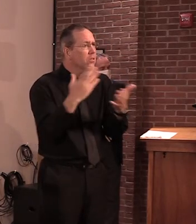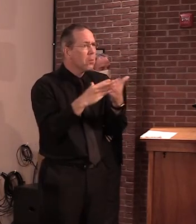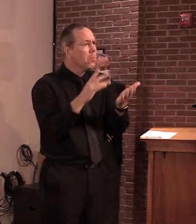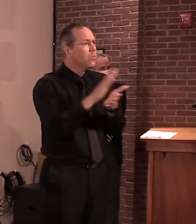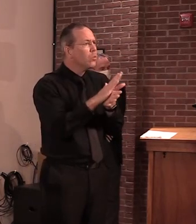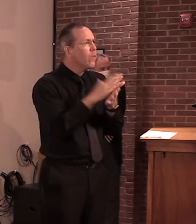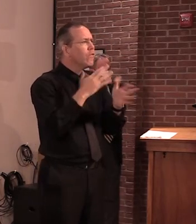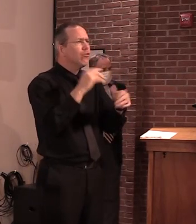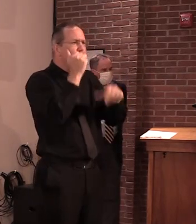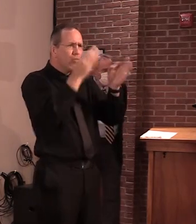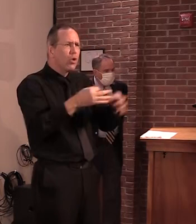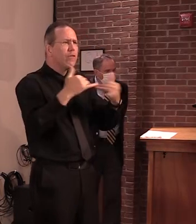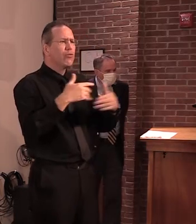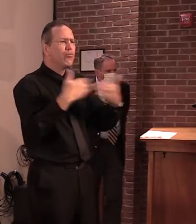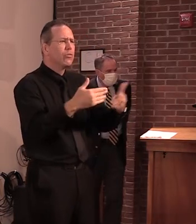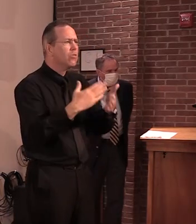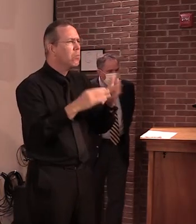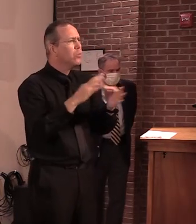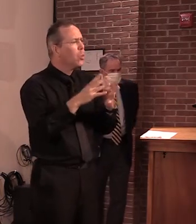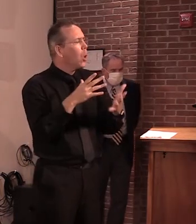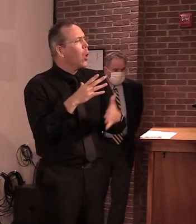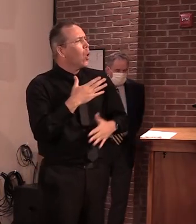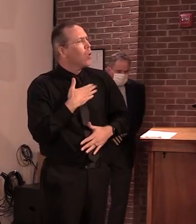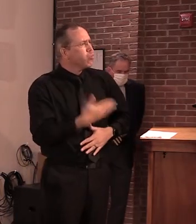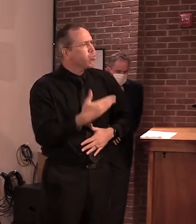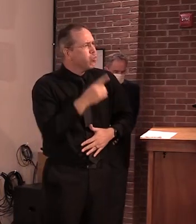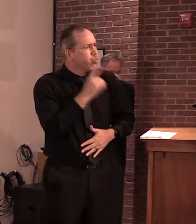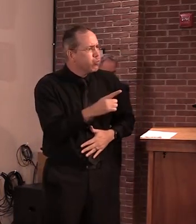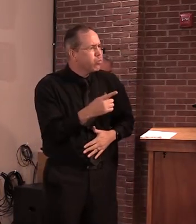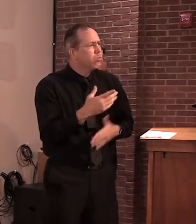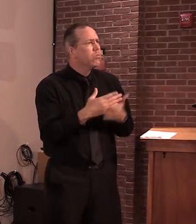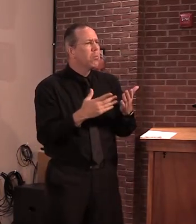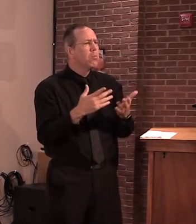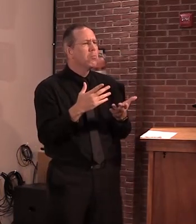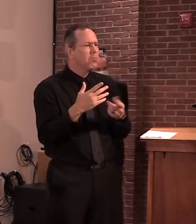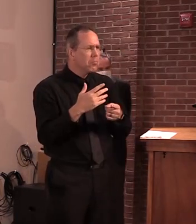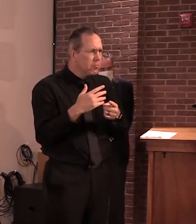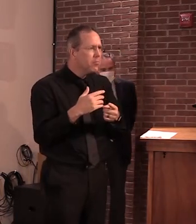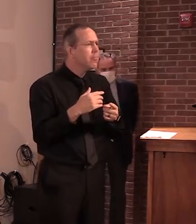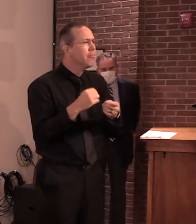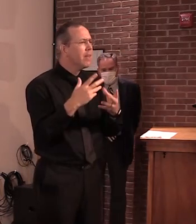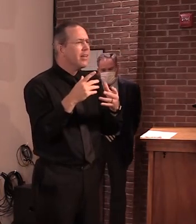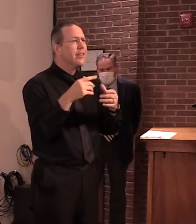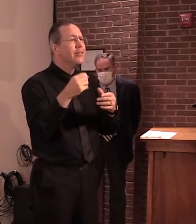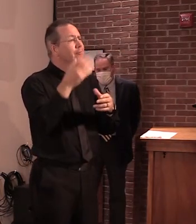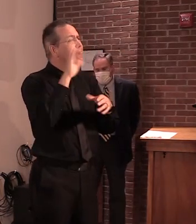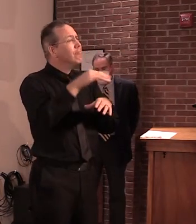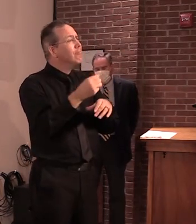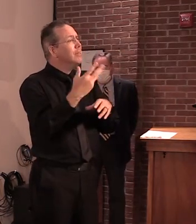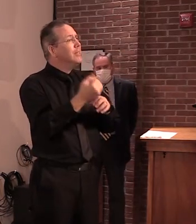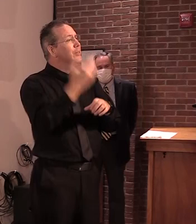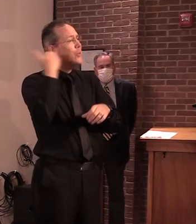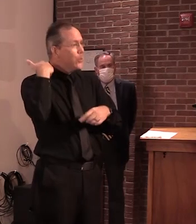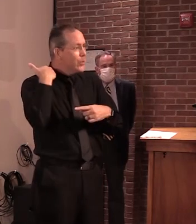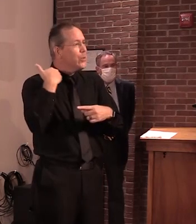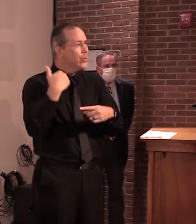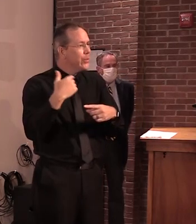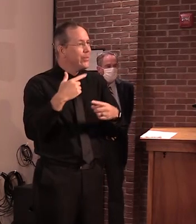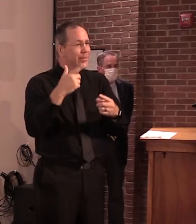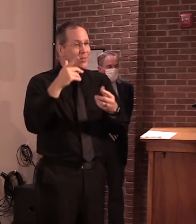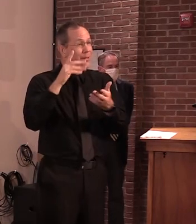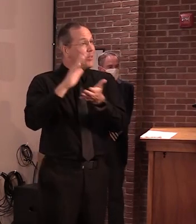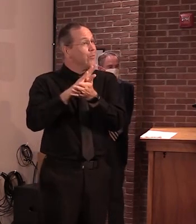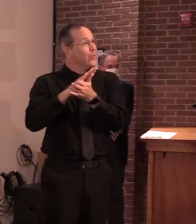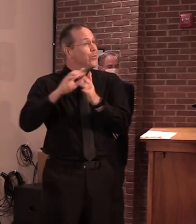traditionally, you know, I thought about many, many years ago when we didn't start, we didn't open our schools